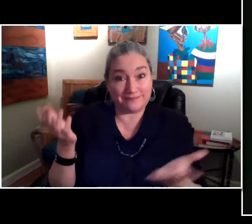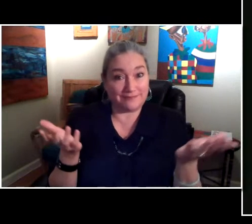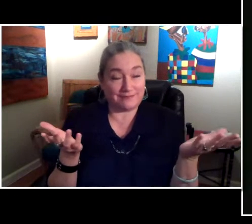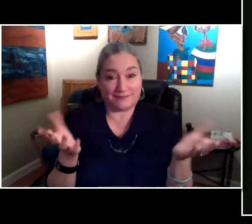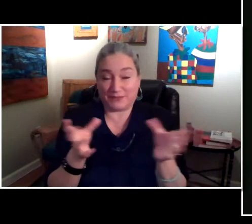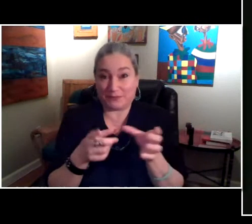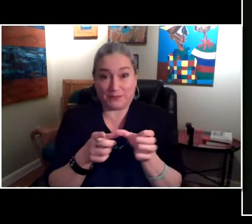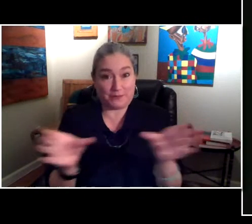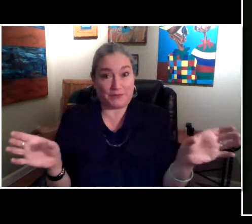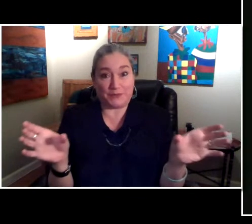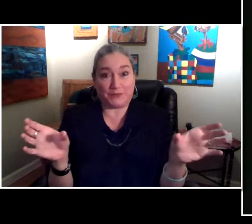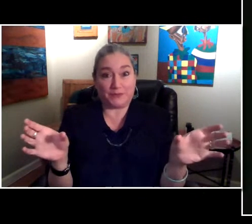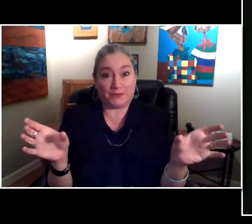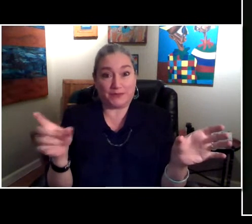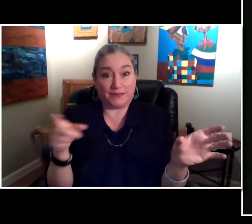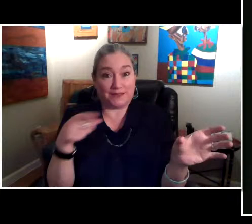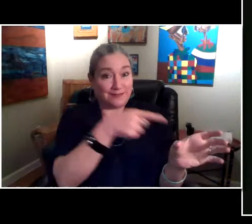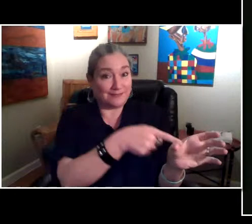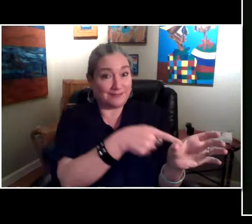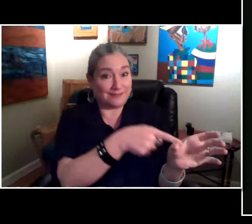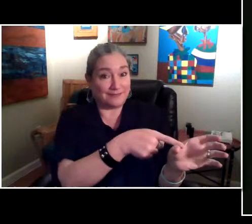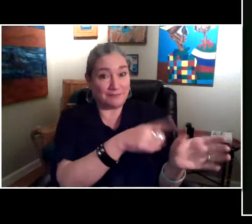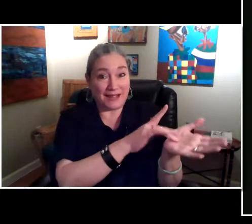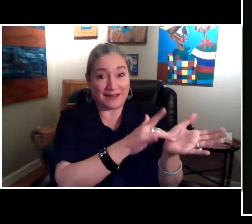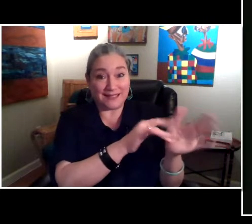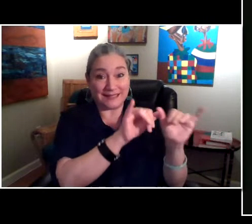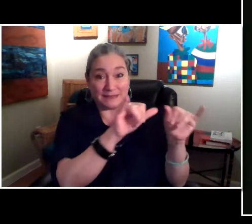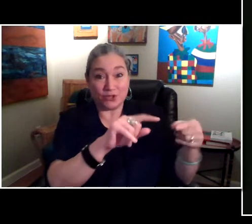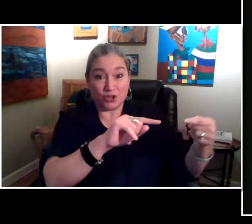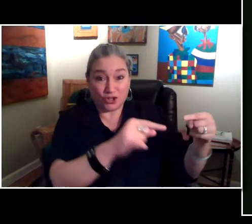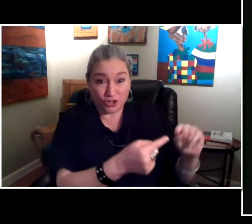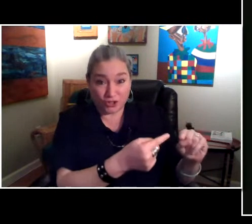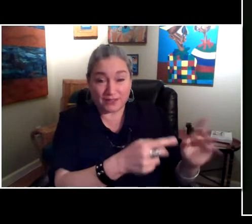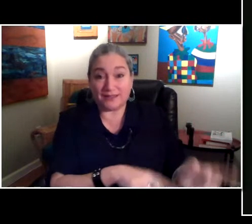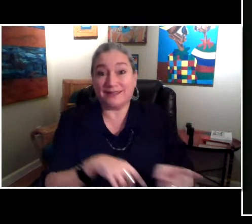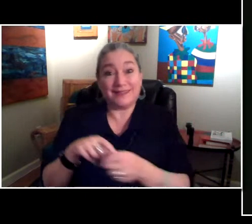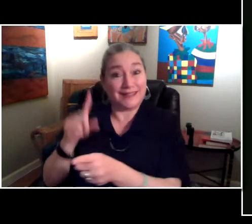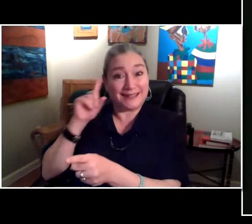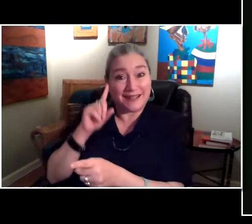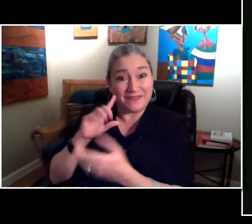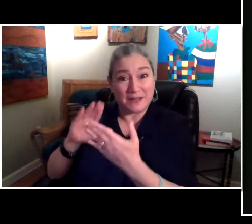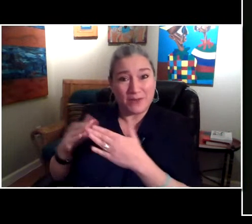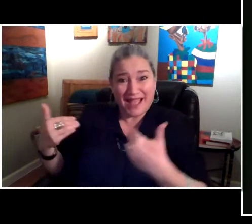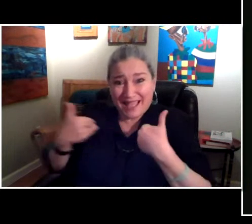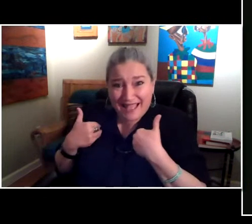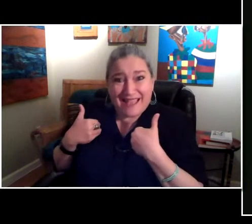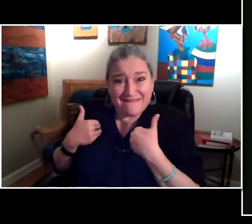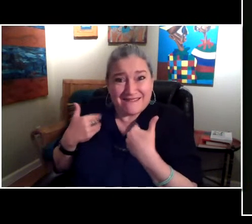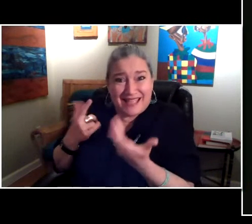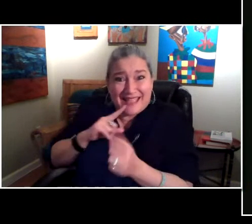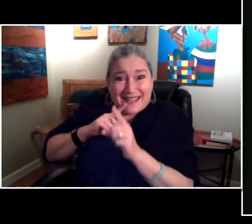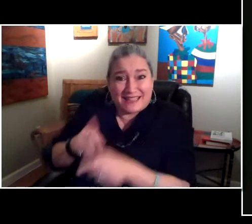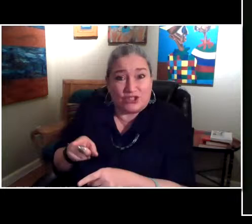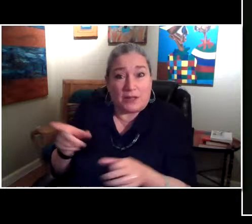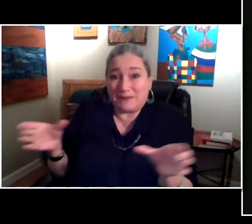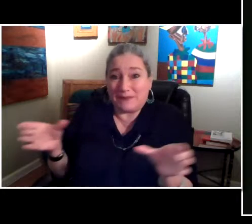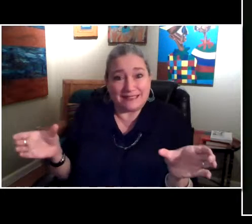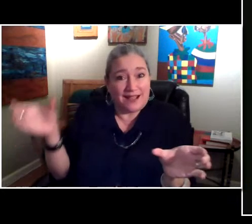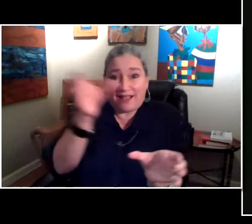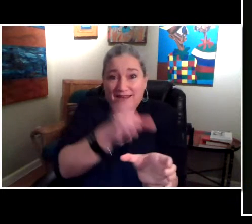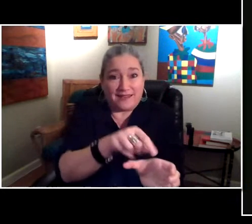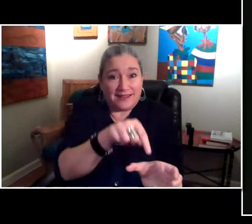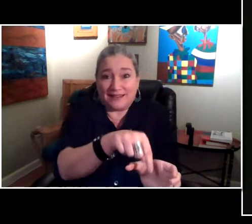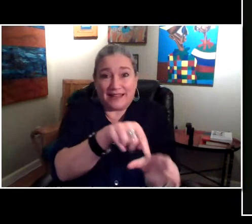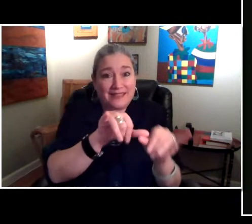DCCW because of the system of autism, and that there is a complete divide between the medical system that